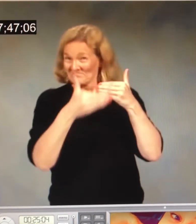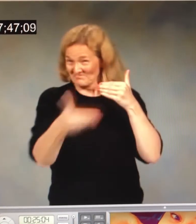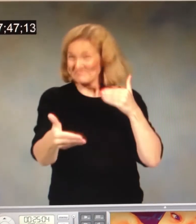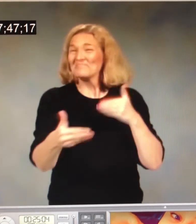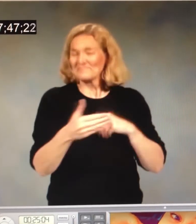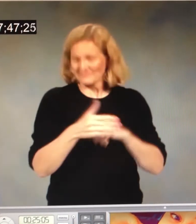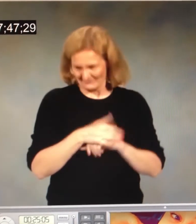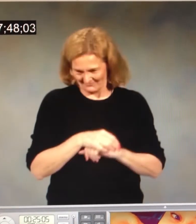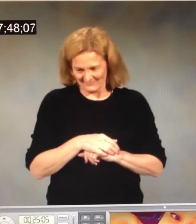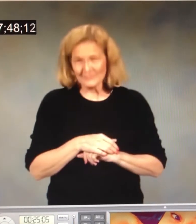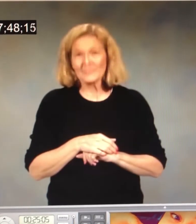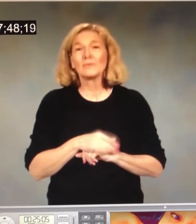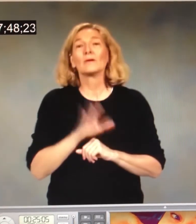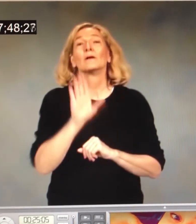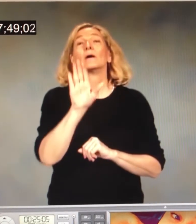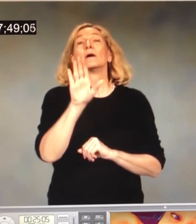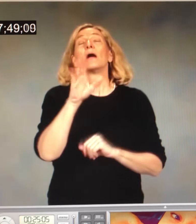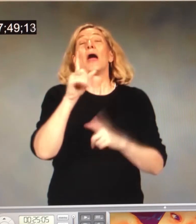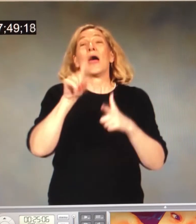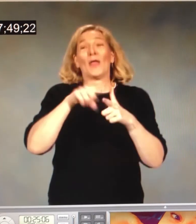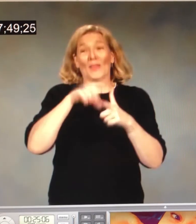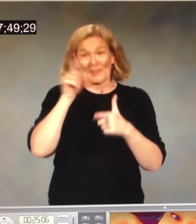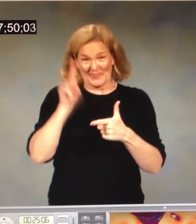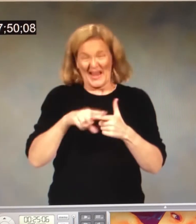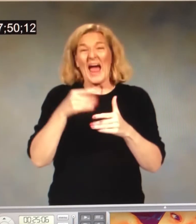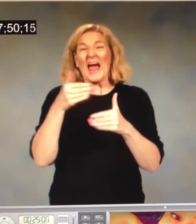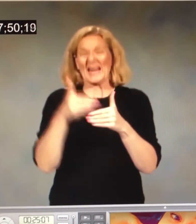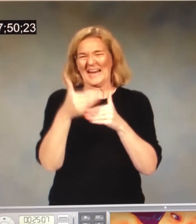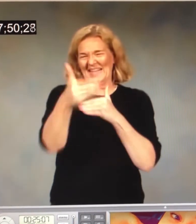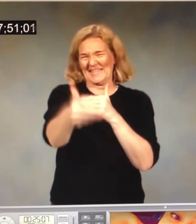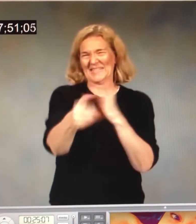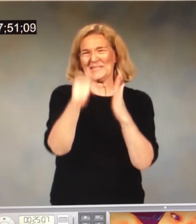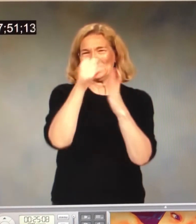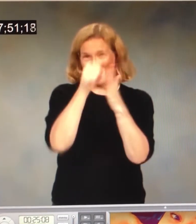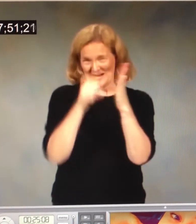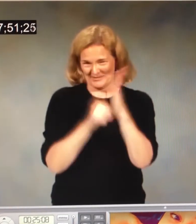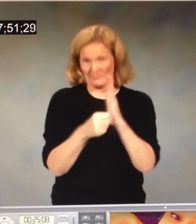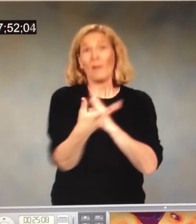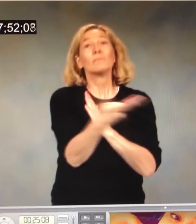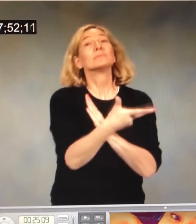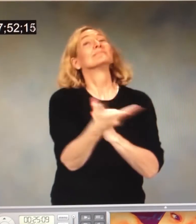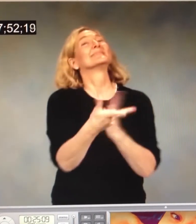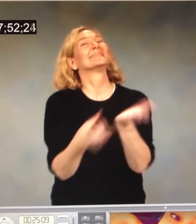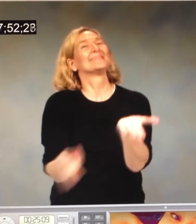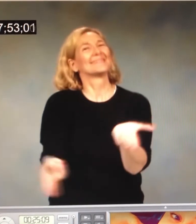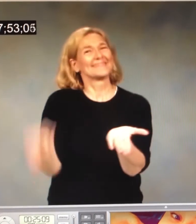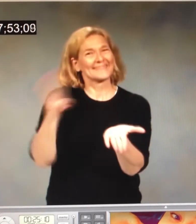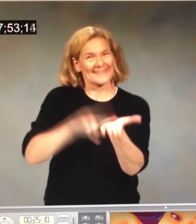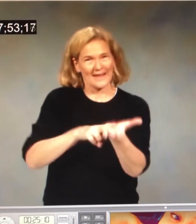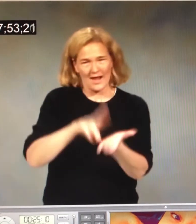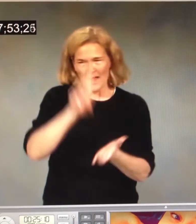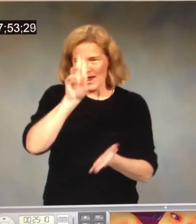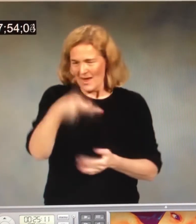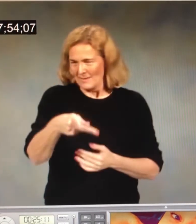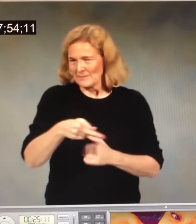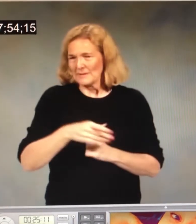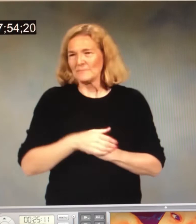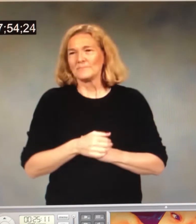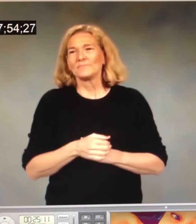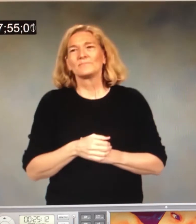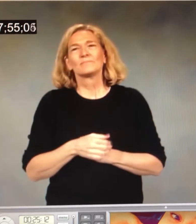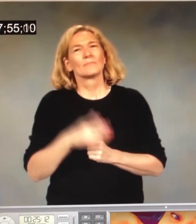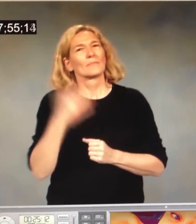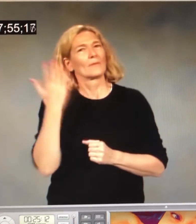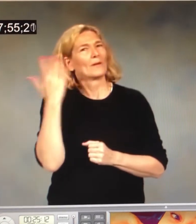I can better answer your questions. So go ahead and take my classes, and after that I can answer your questions. So next semesters, all